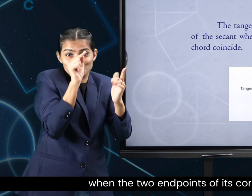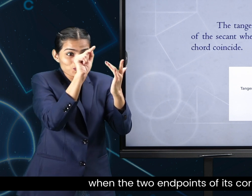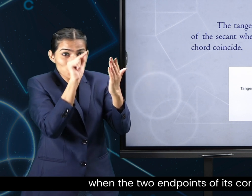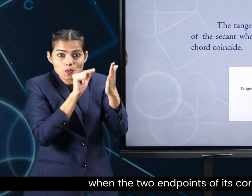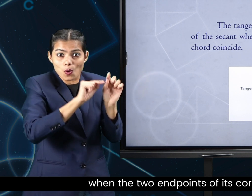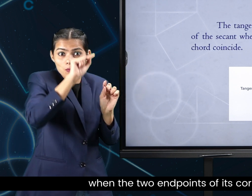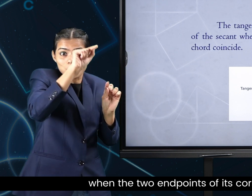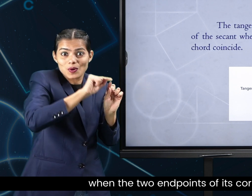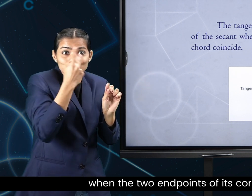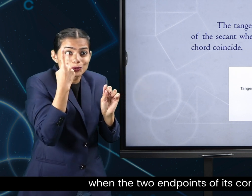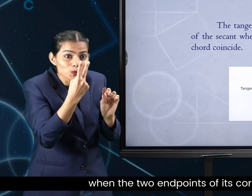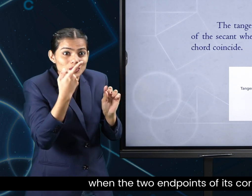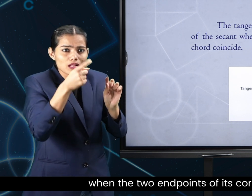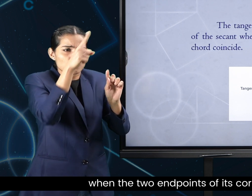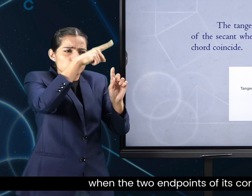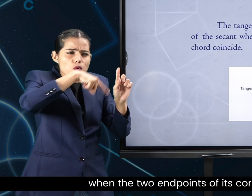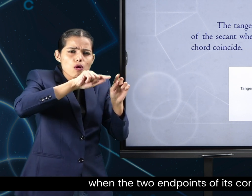its corresponding chord coincide.